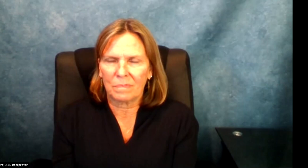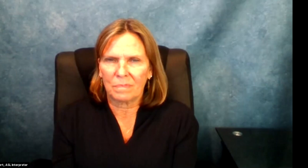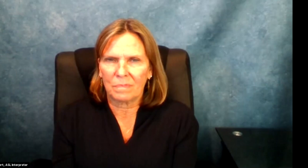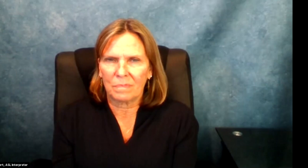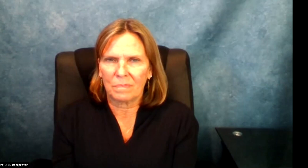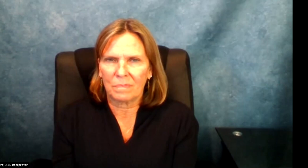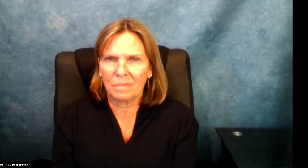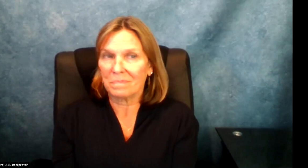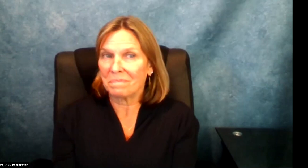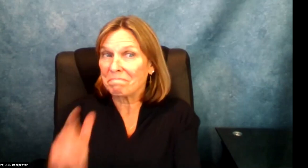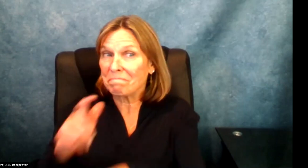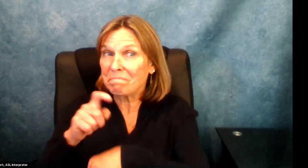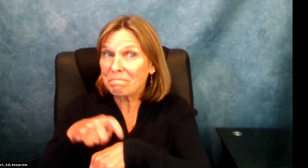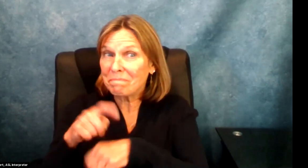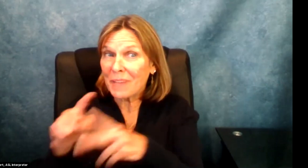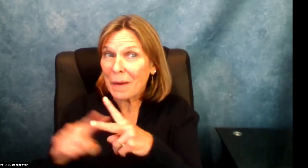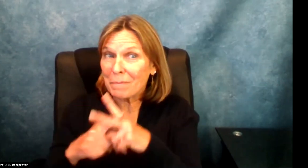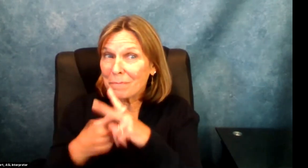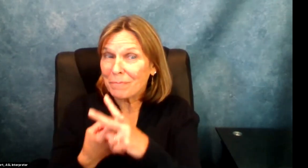To go.